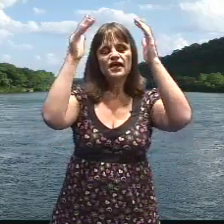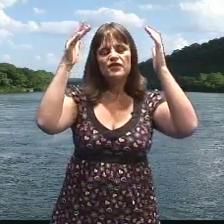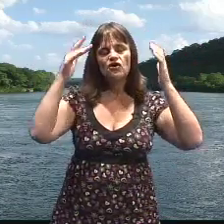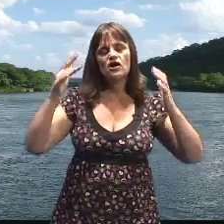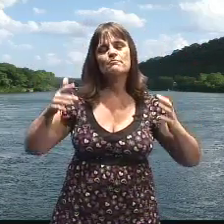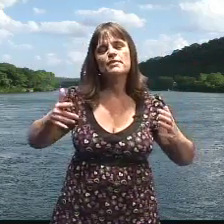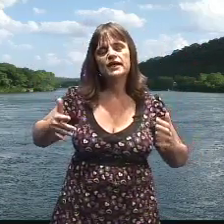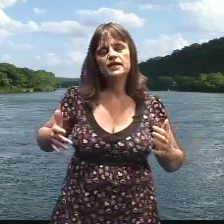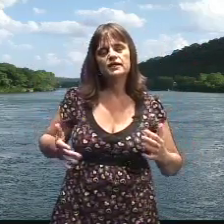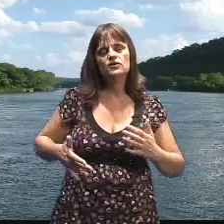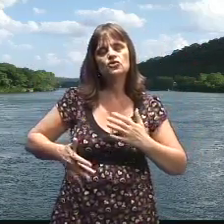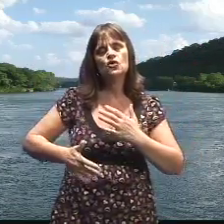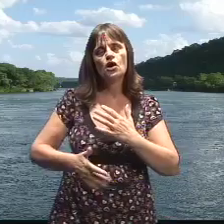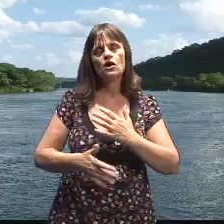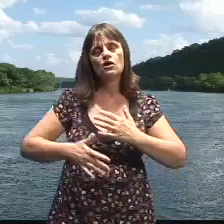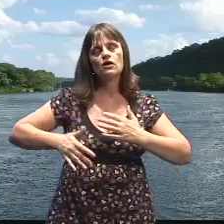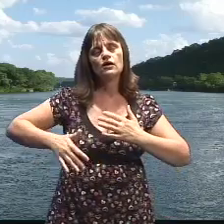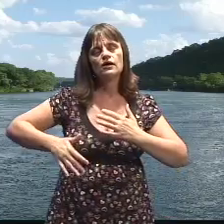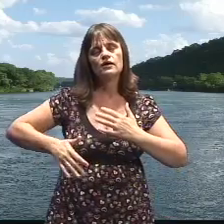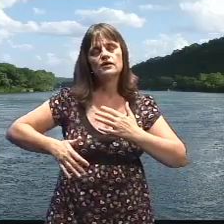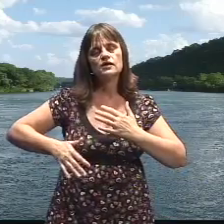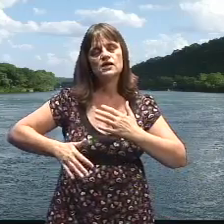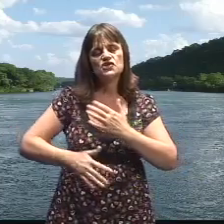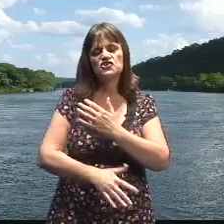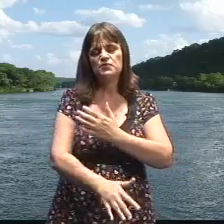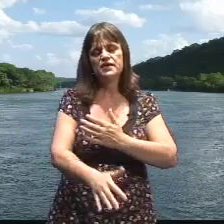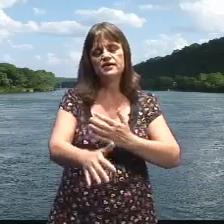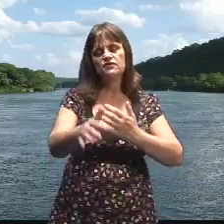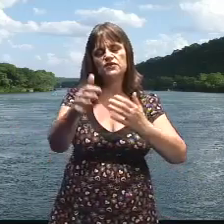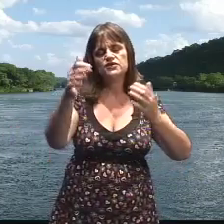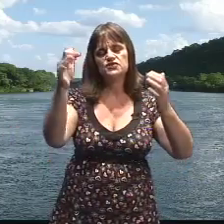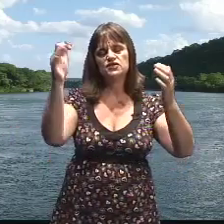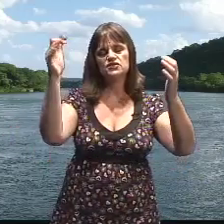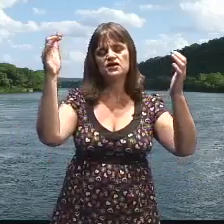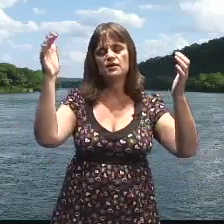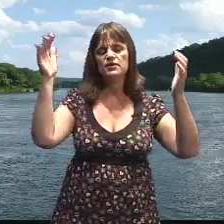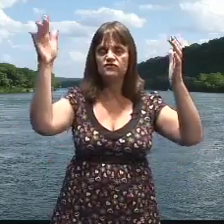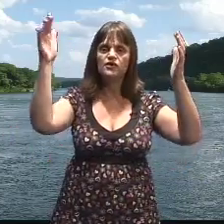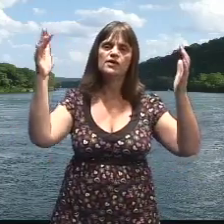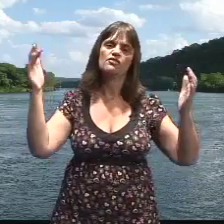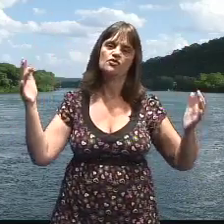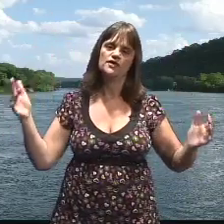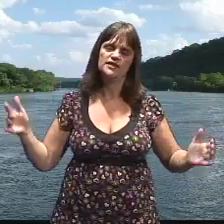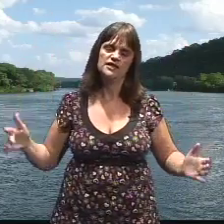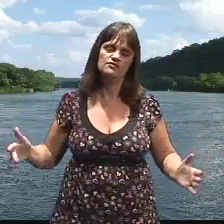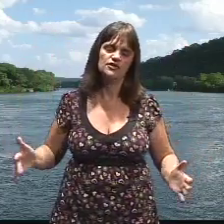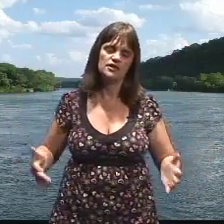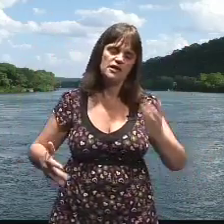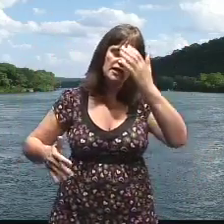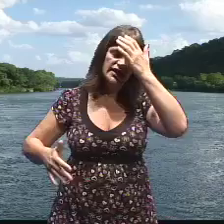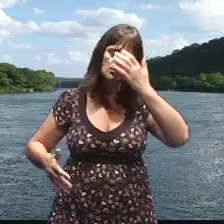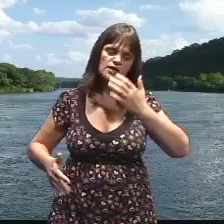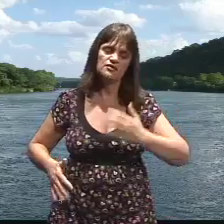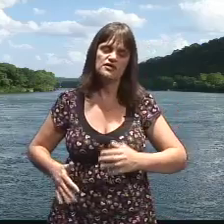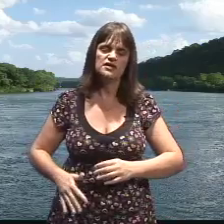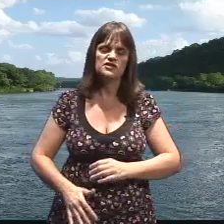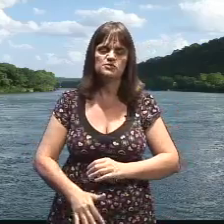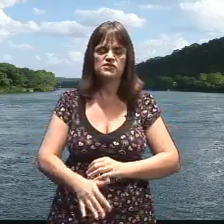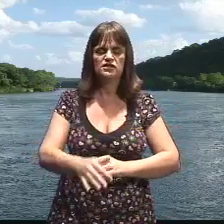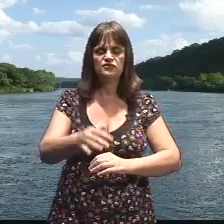There are many who are speaking of this topic very authoritatively, and we are thinking